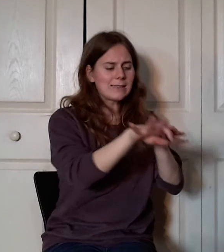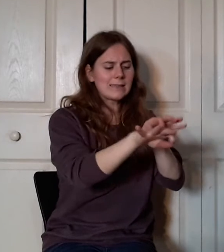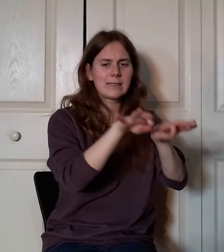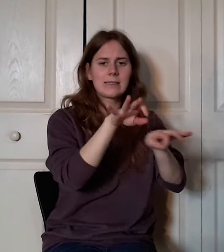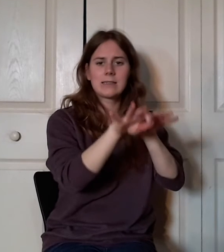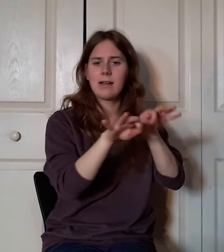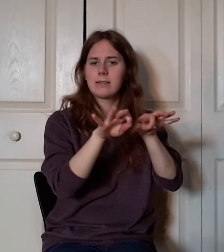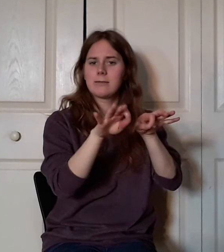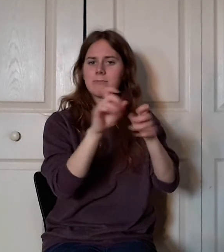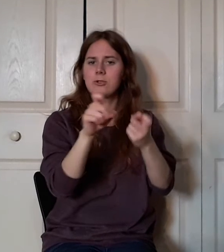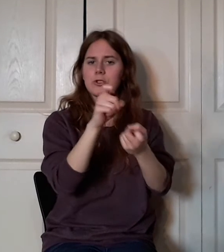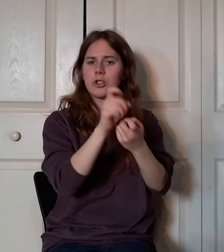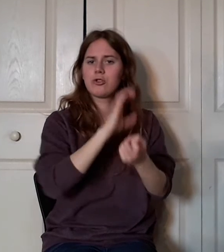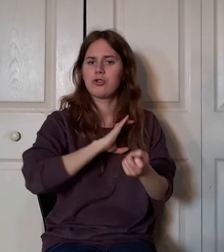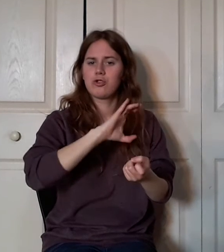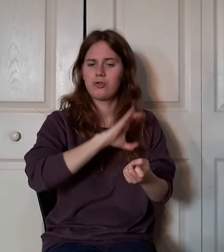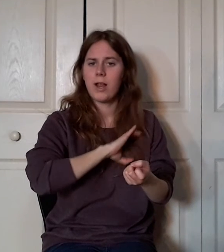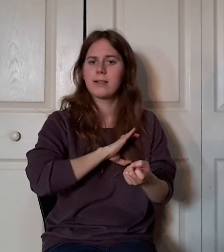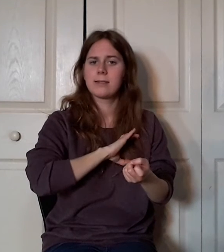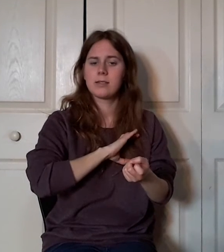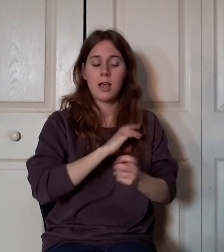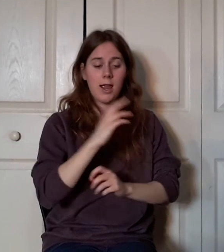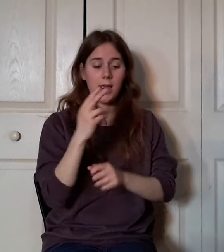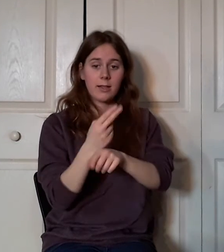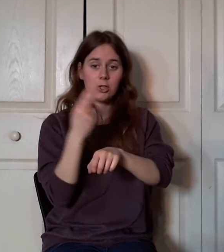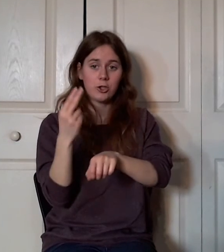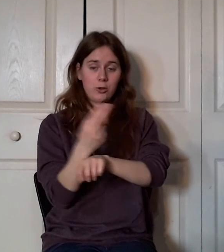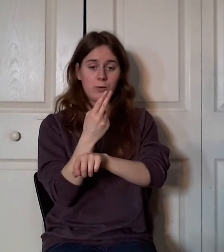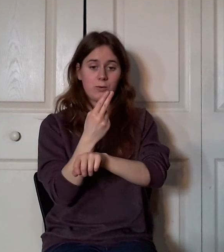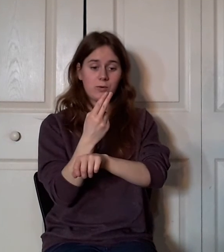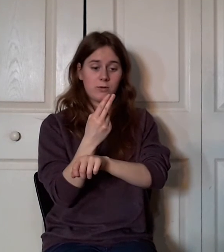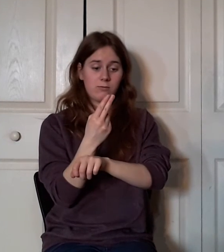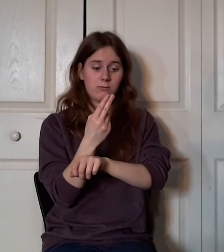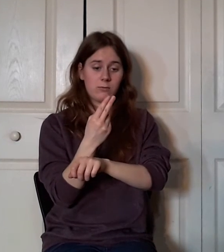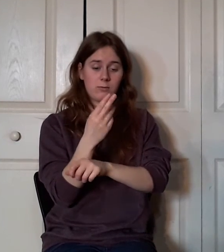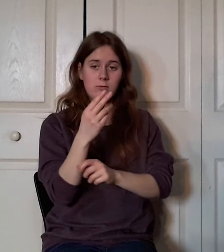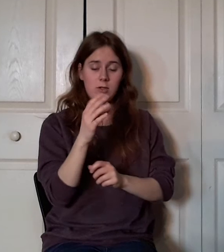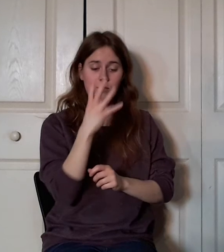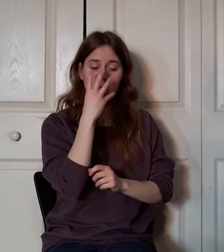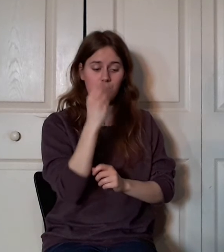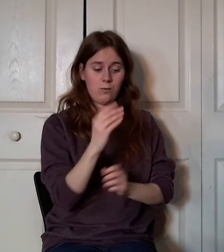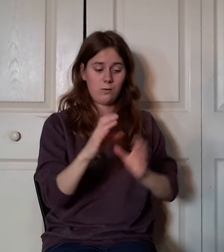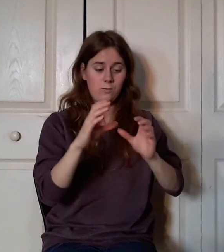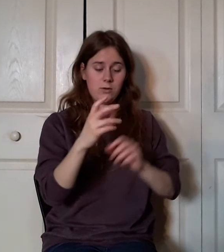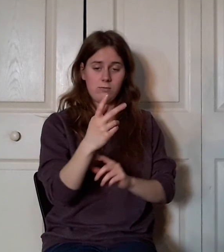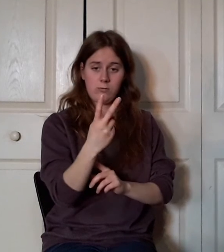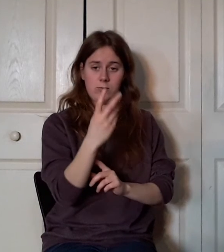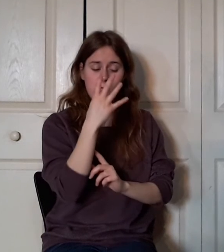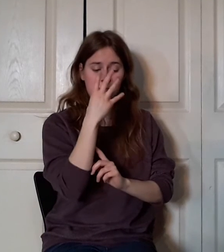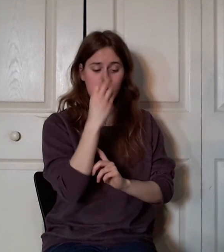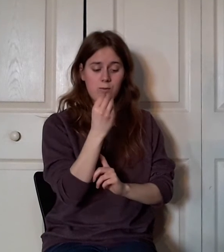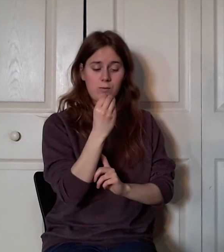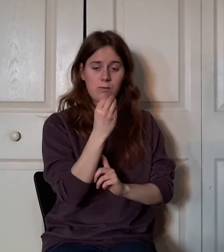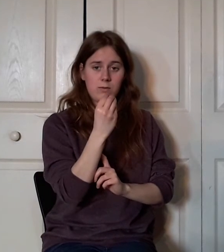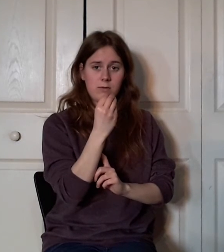certain traits. They might have selected for traits that maybe they're small and they look more like puppies even when they're full grown, or traits that they are